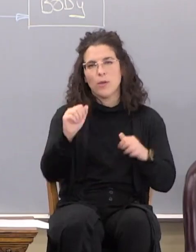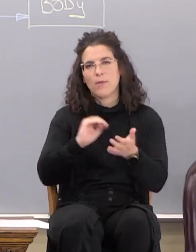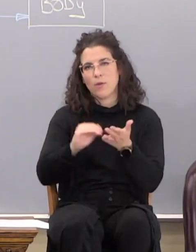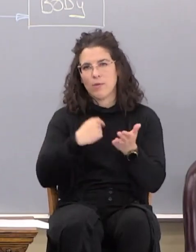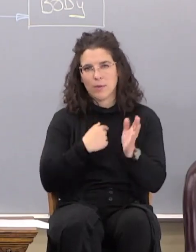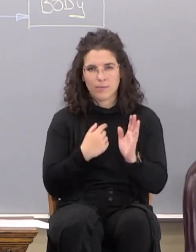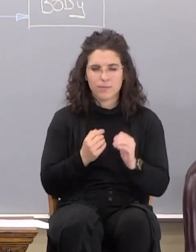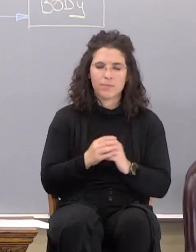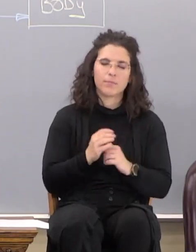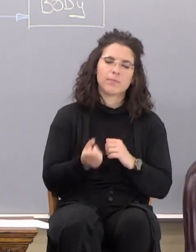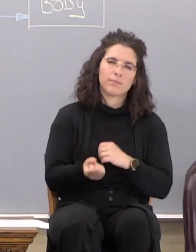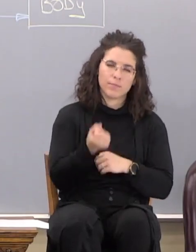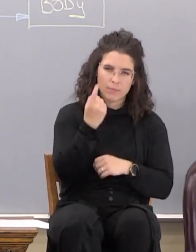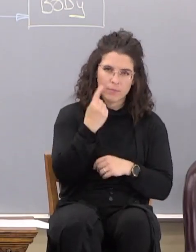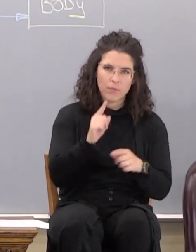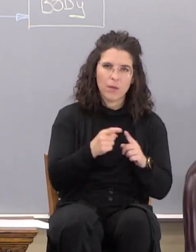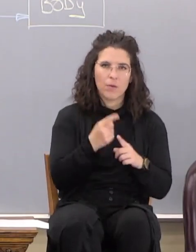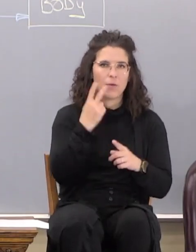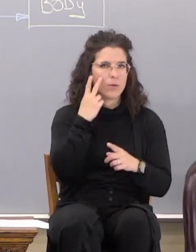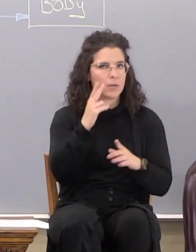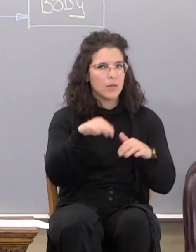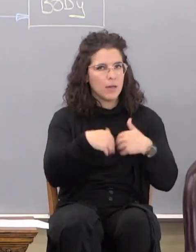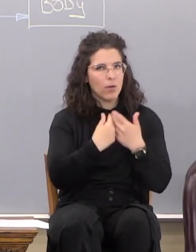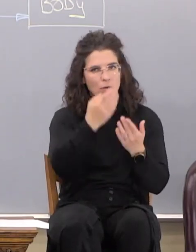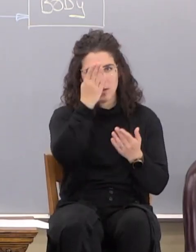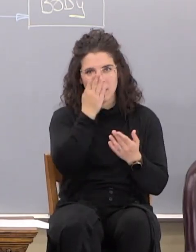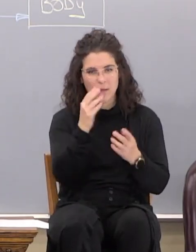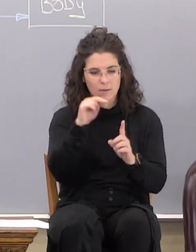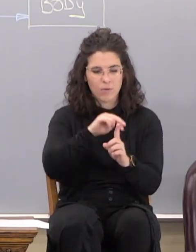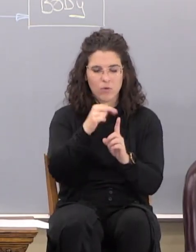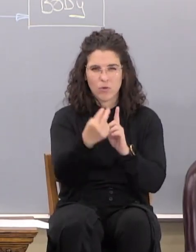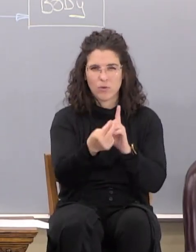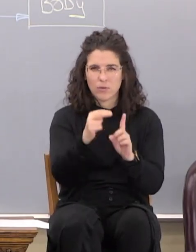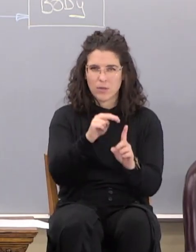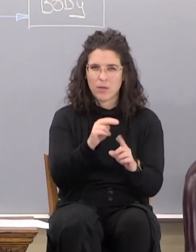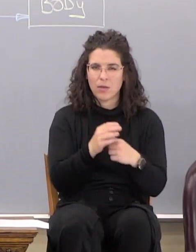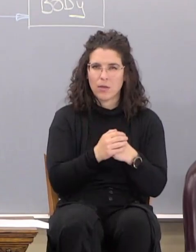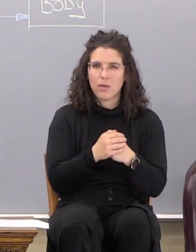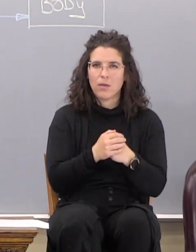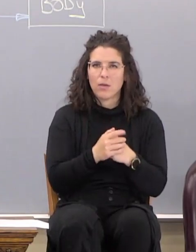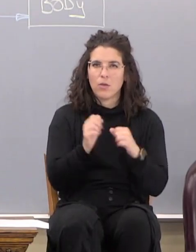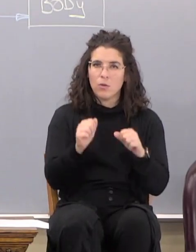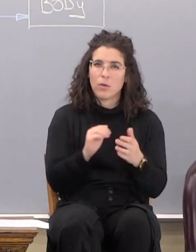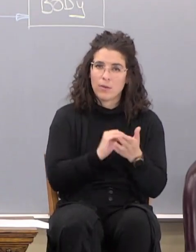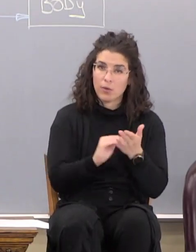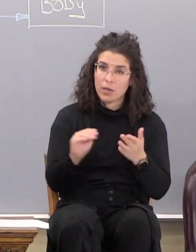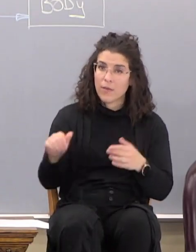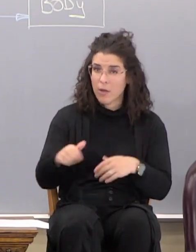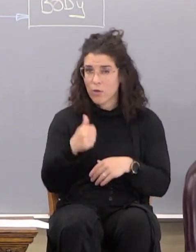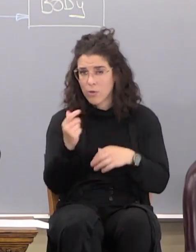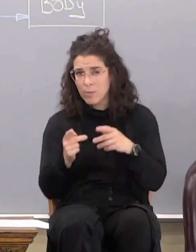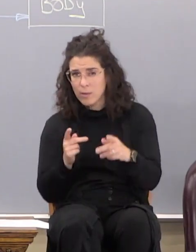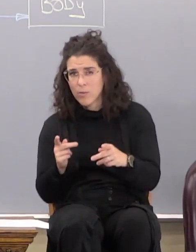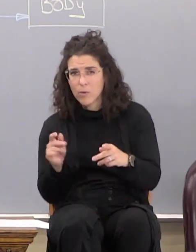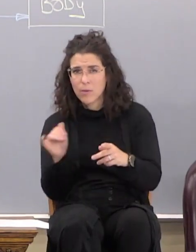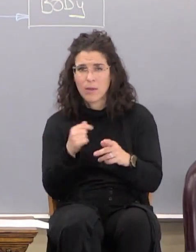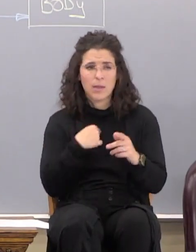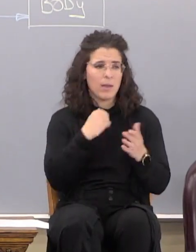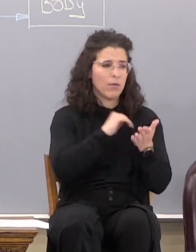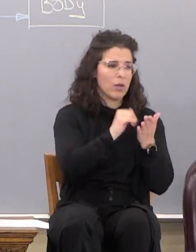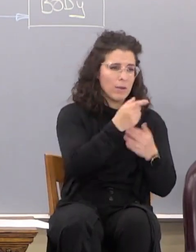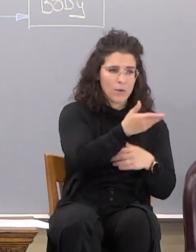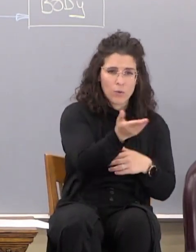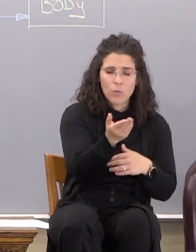understand, when you look at it the way God looks at it, and he says, you can forgive others like I've forgiven